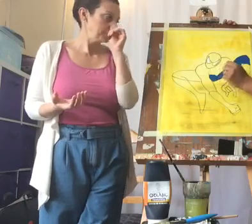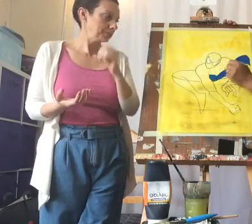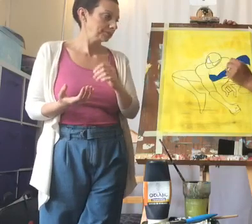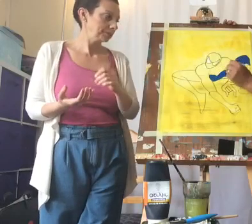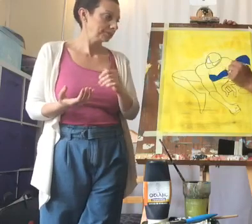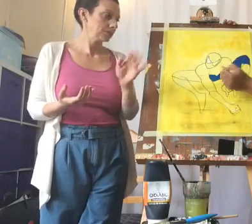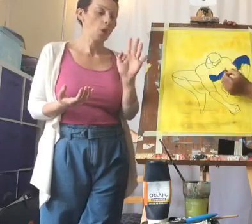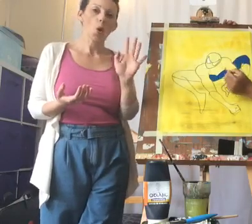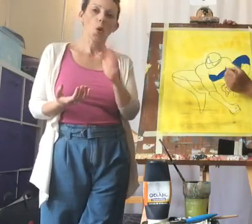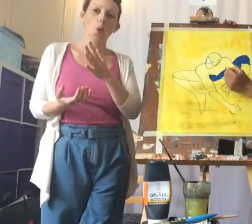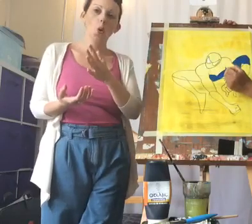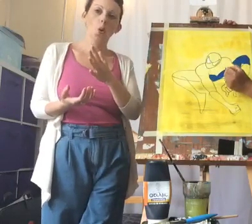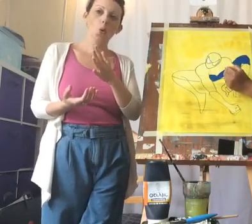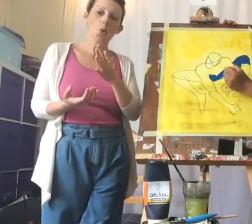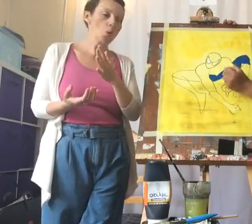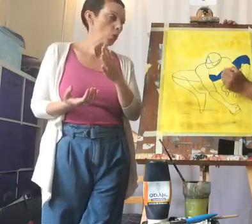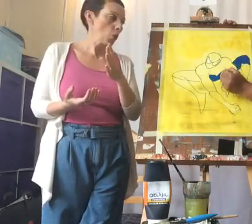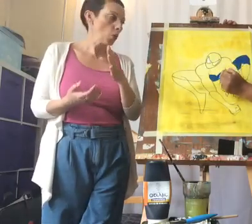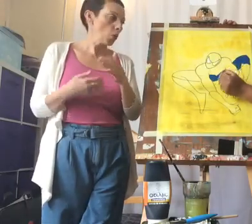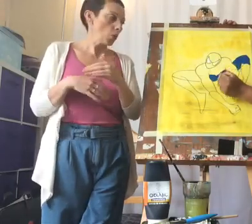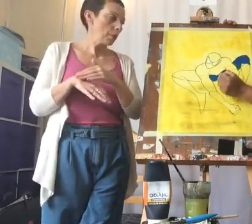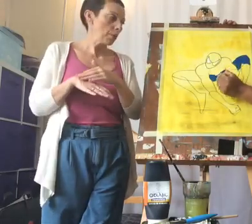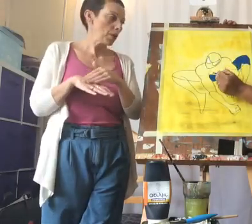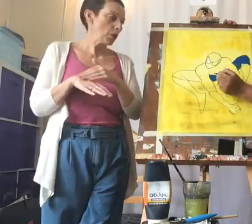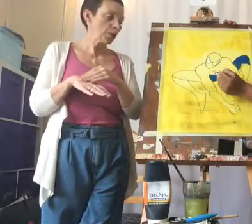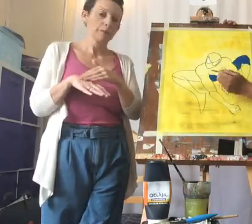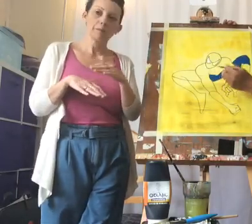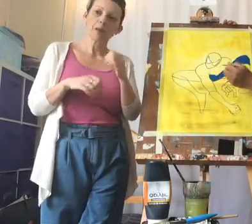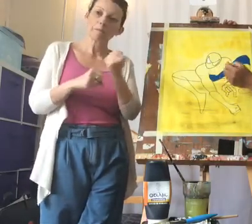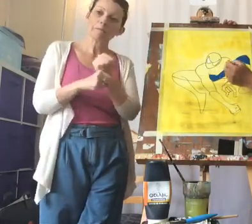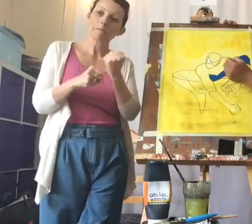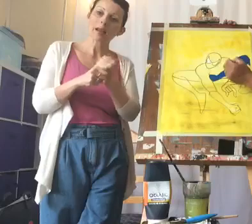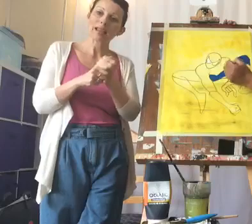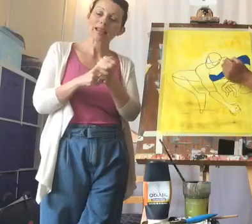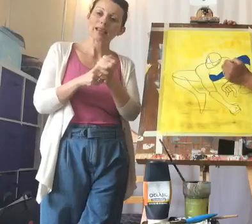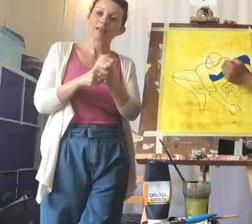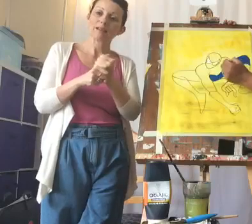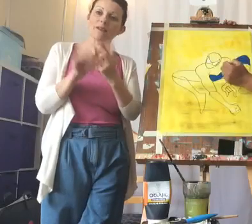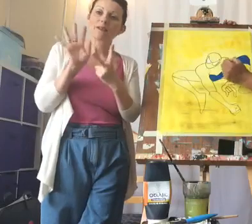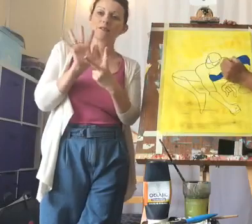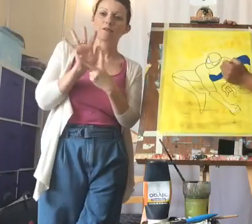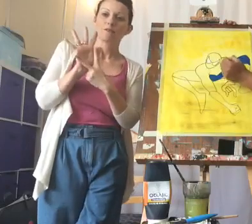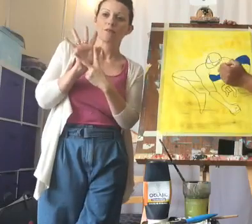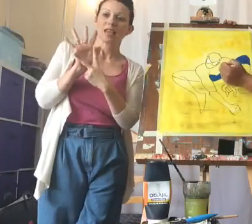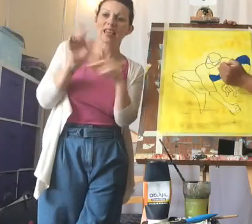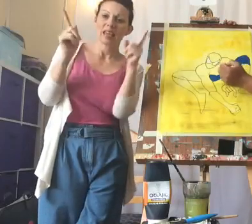he's all blue, but if you do like a sort of a V there, because he's got his